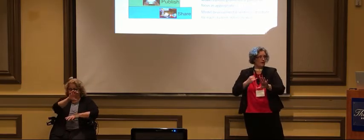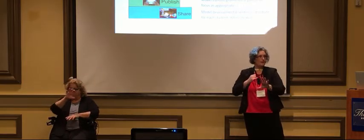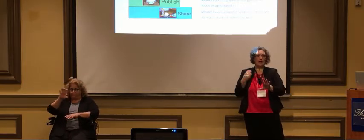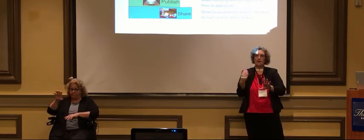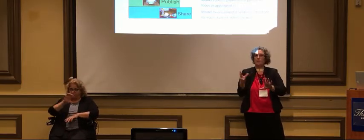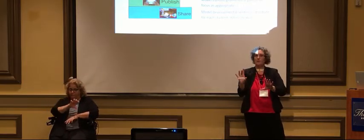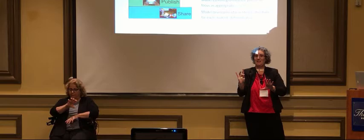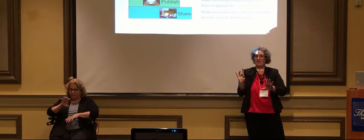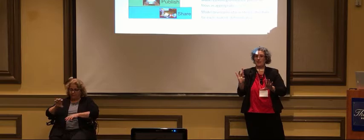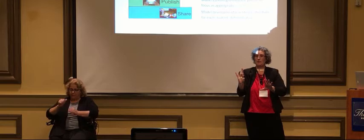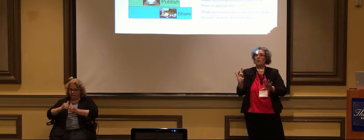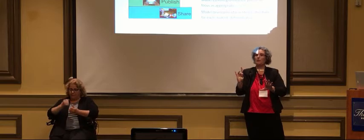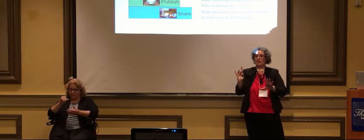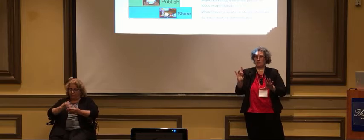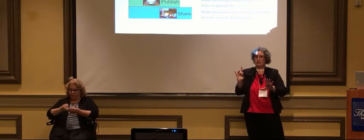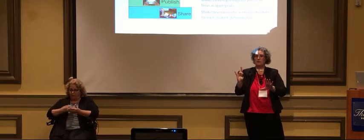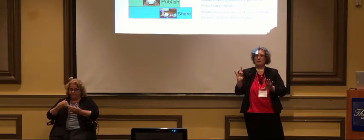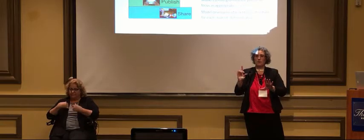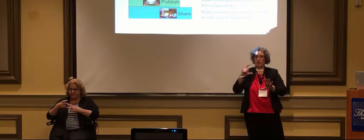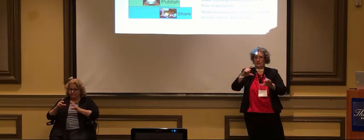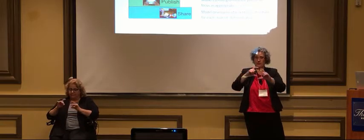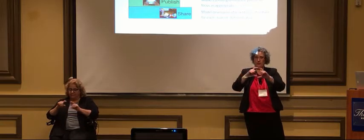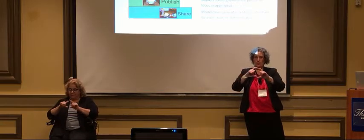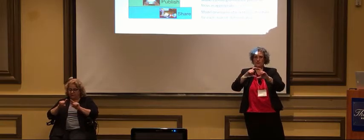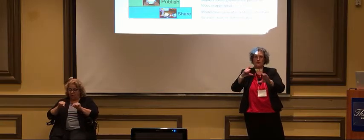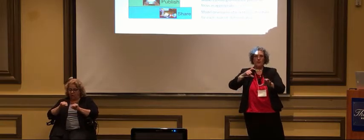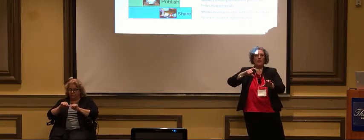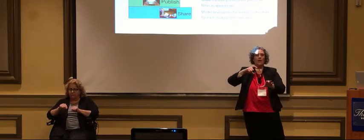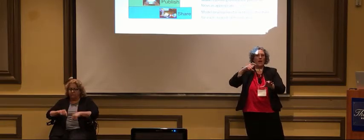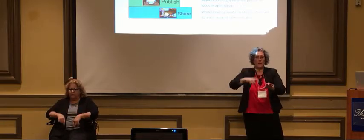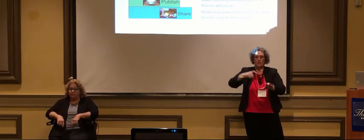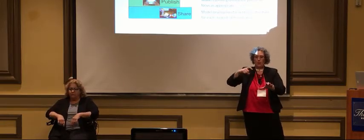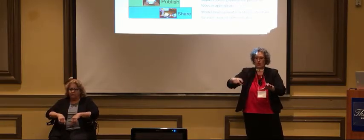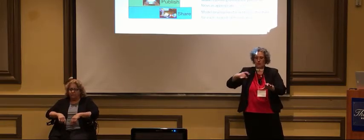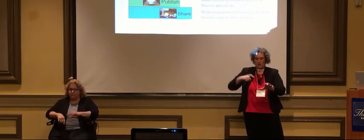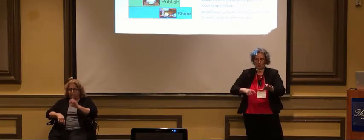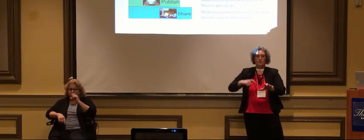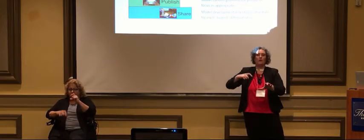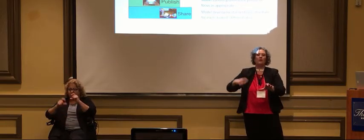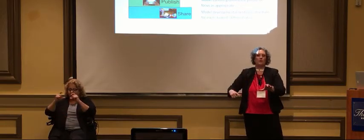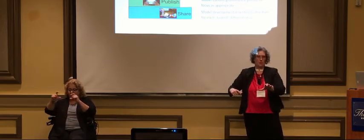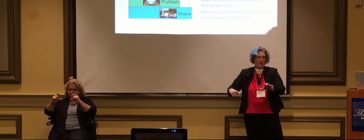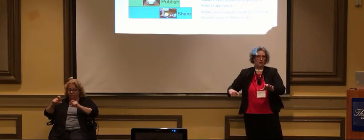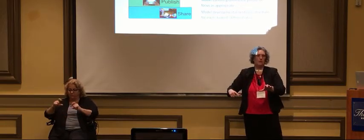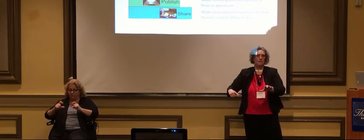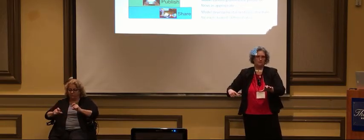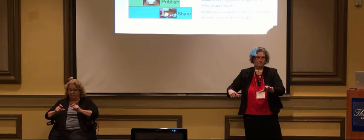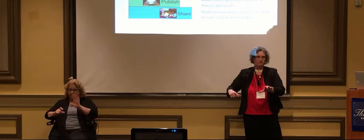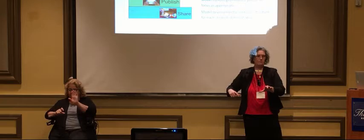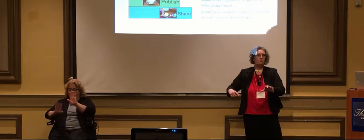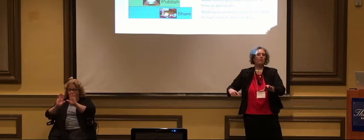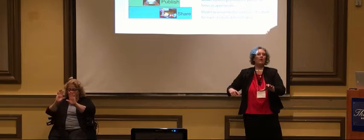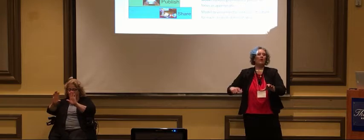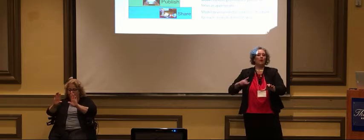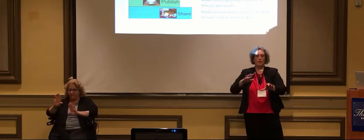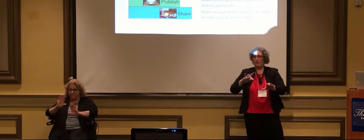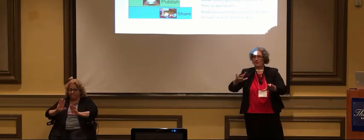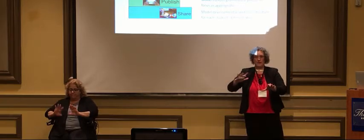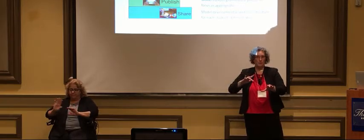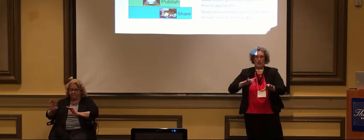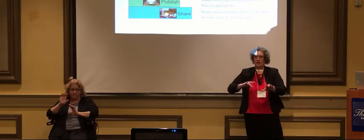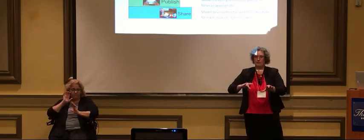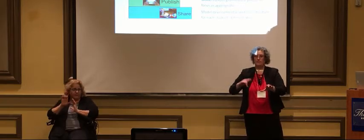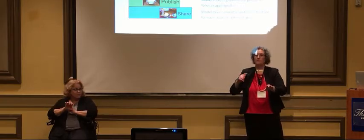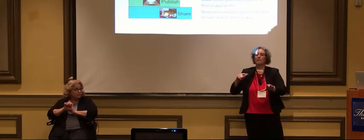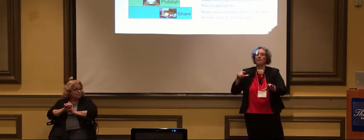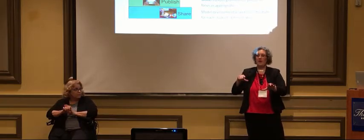with drawings. I give them sticky notes, Post-it notes, the perfect square ones, and I put it over their pictures.